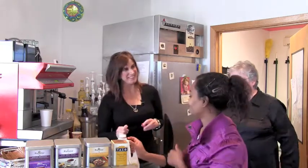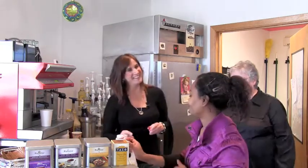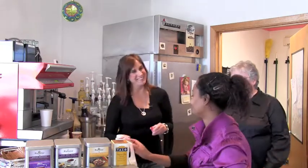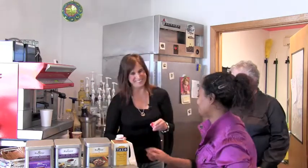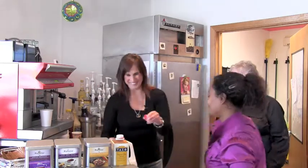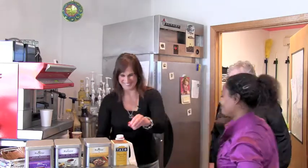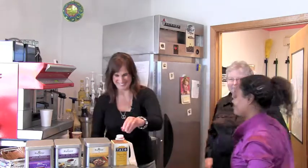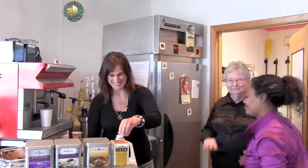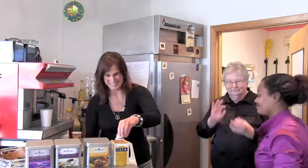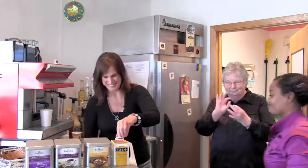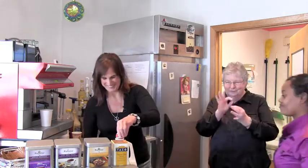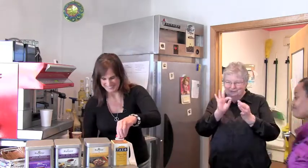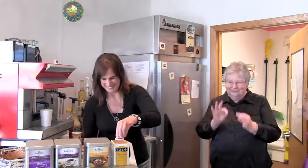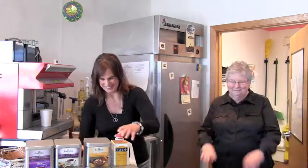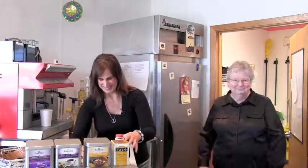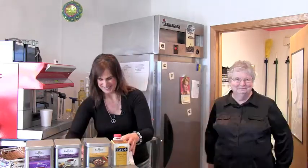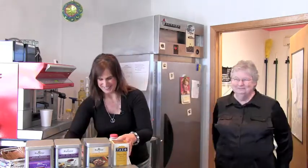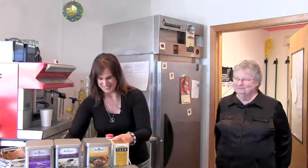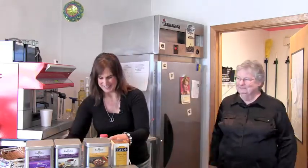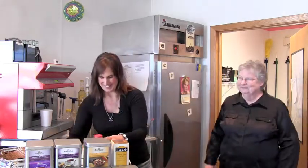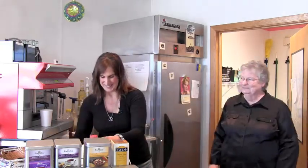Perfect.